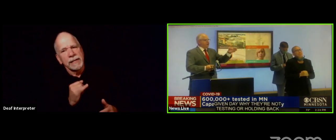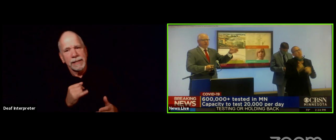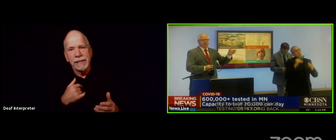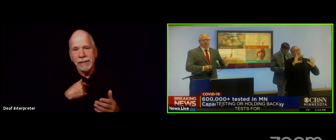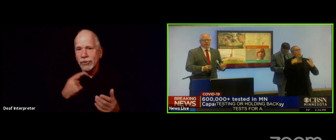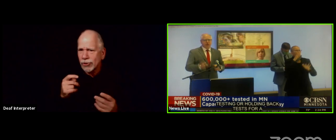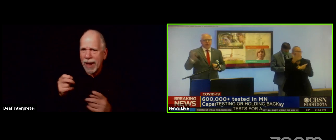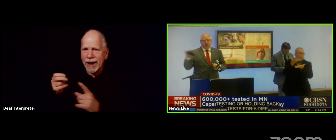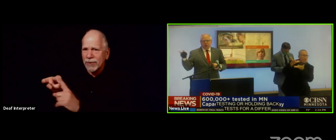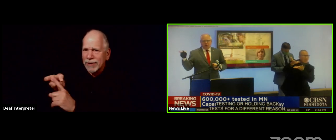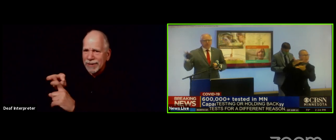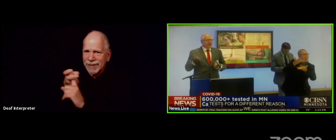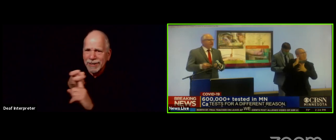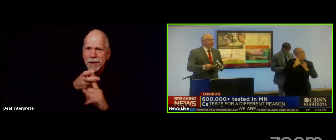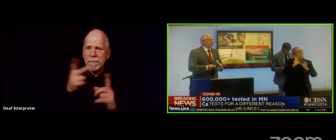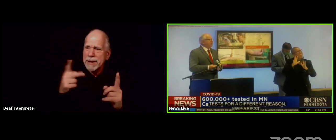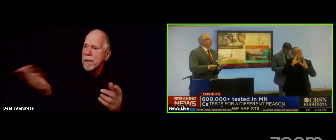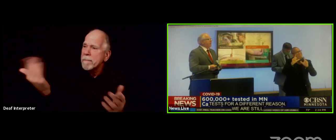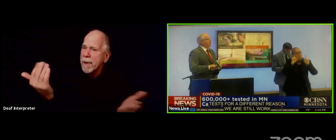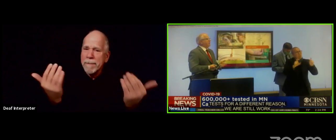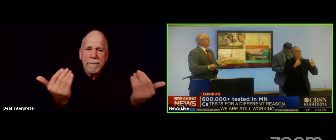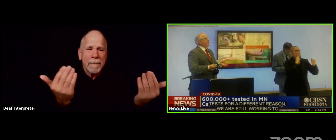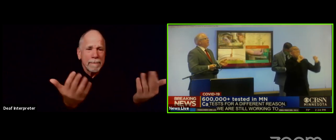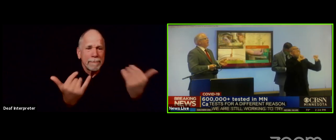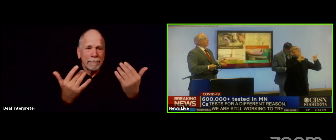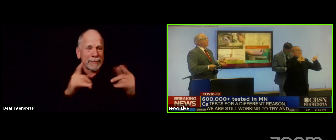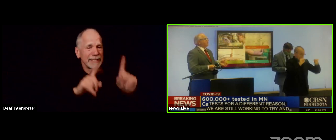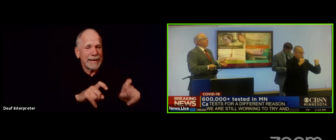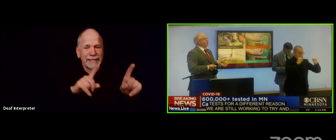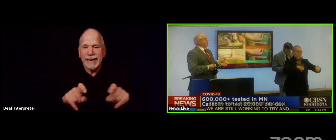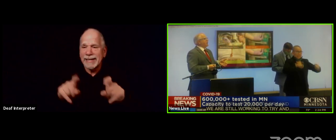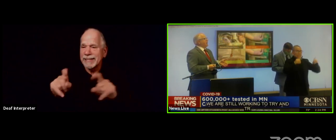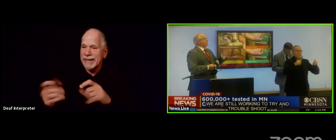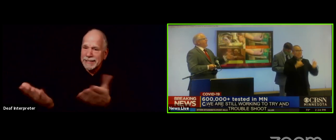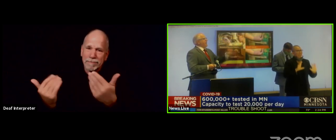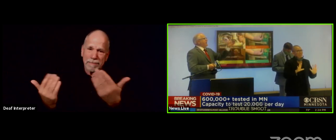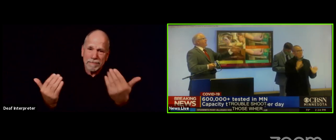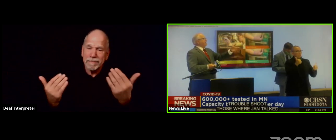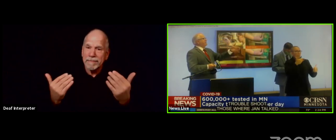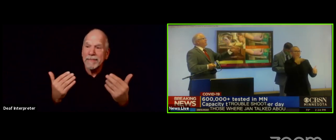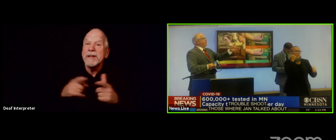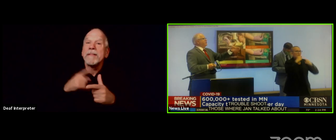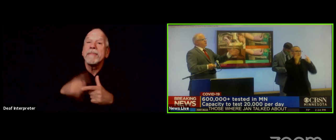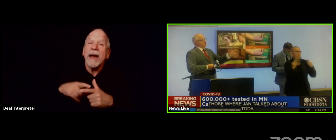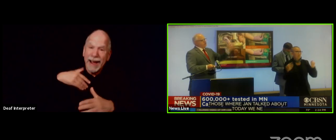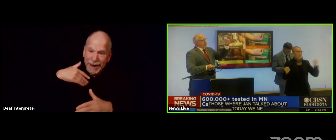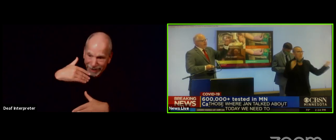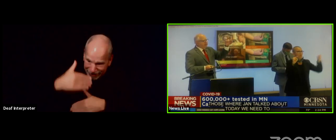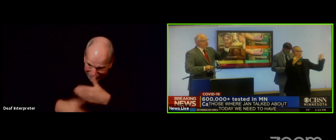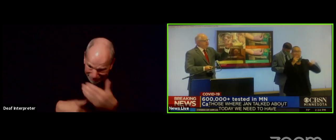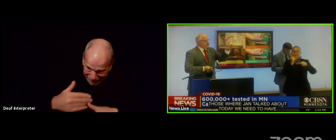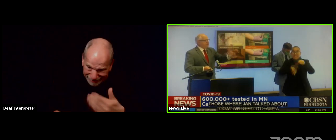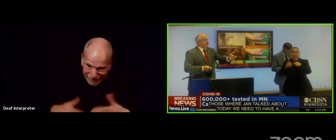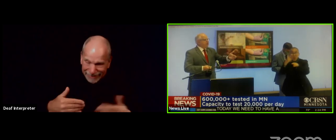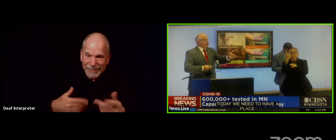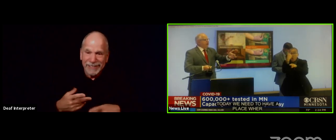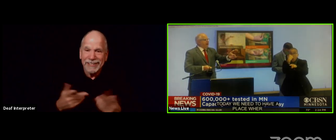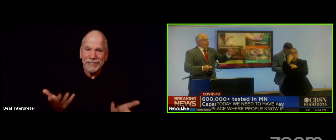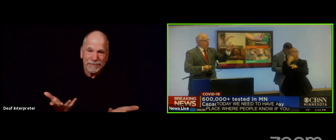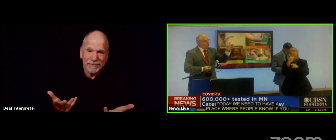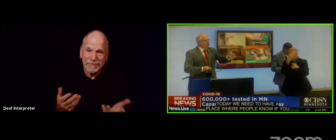try and troubleshoot those where Jan talked about today. We need to have a place where people know if you can't get it at this healthcare system, this is a